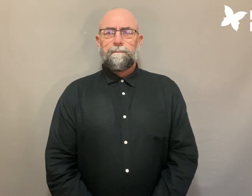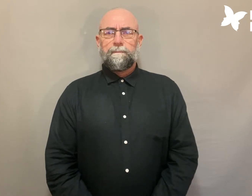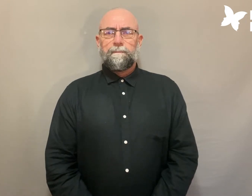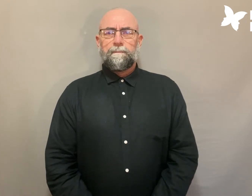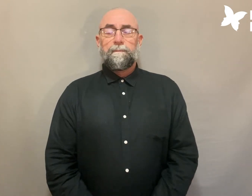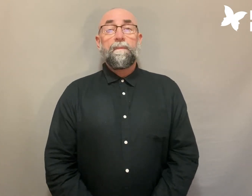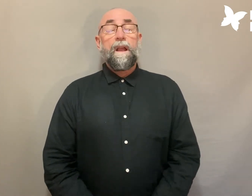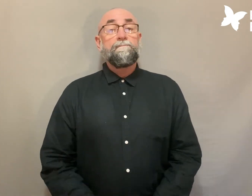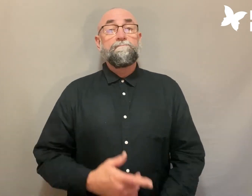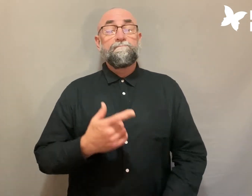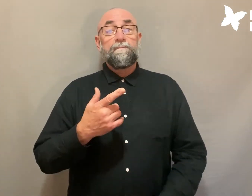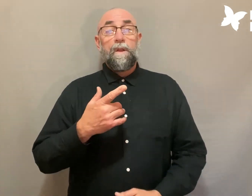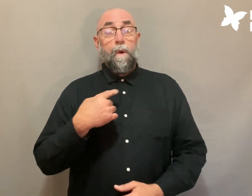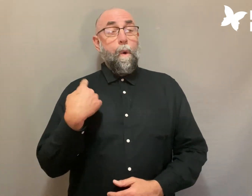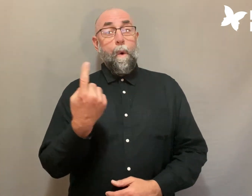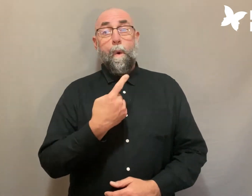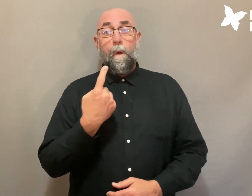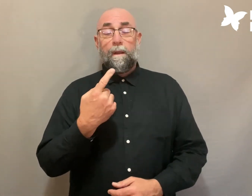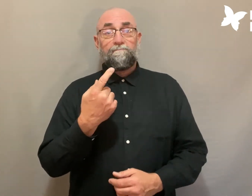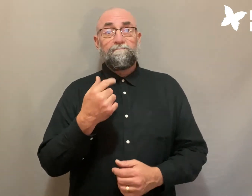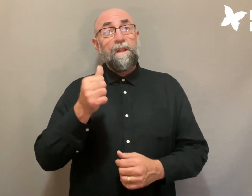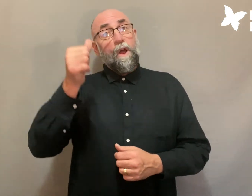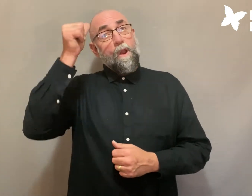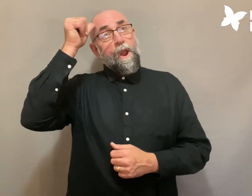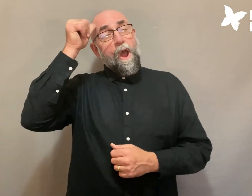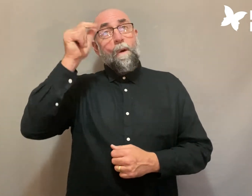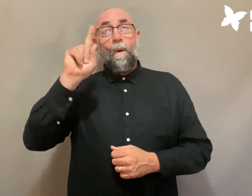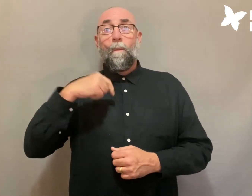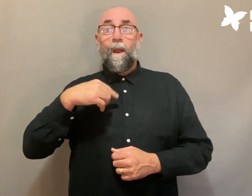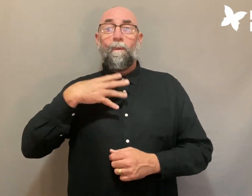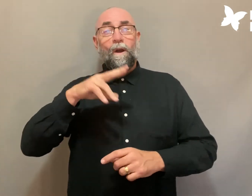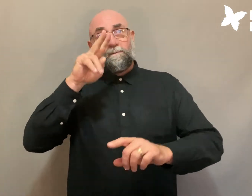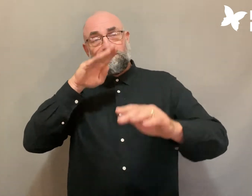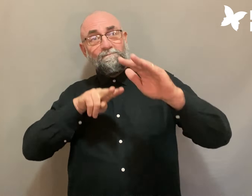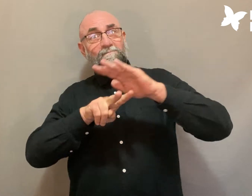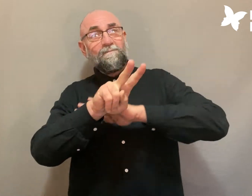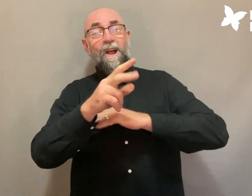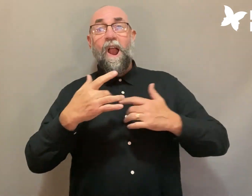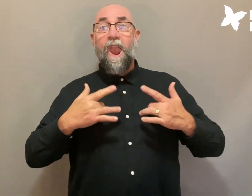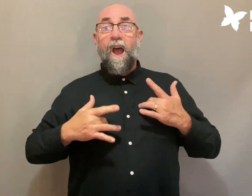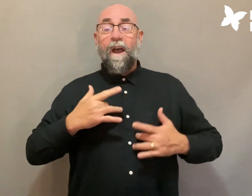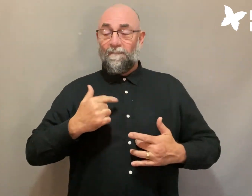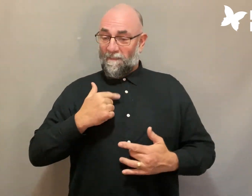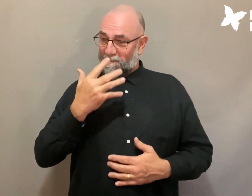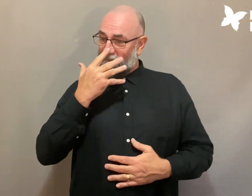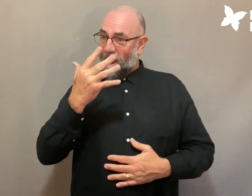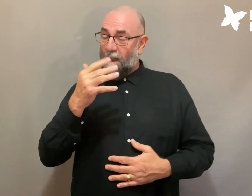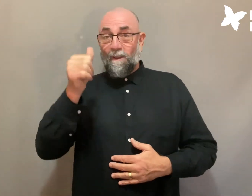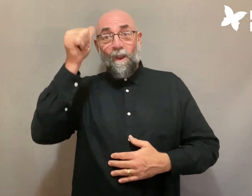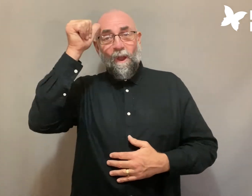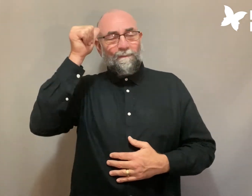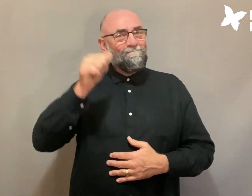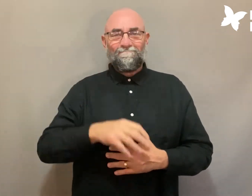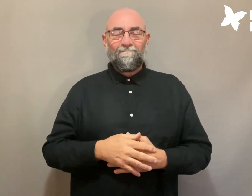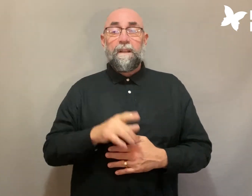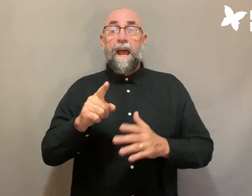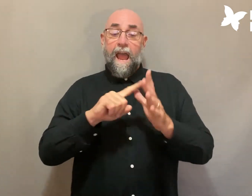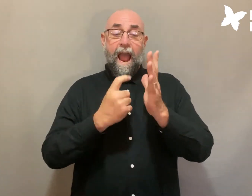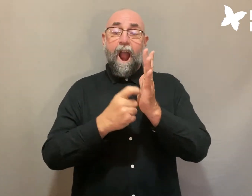Not all of us can identify what we want to do in life at the age of 5. But for Aria, it was easy.